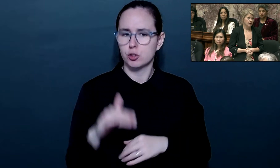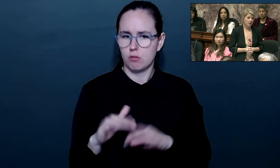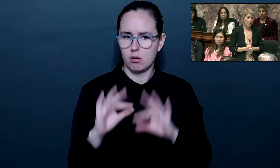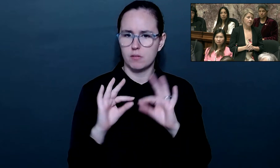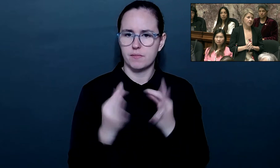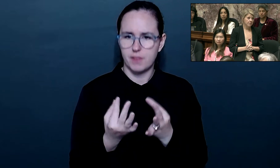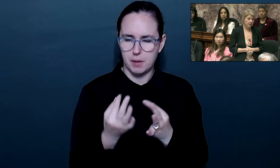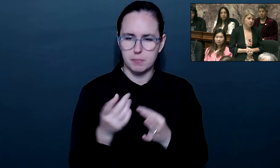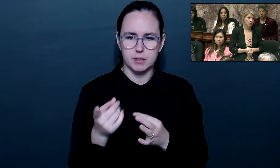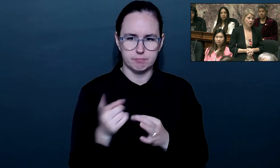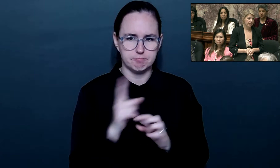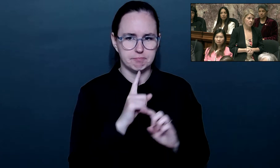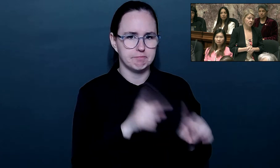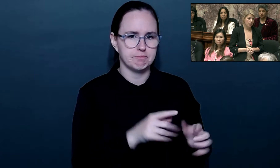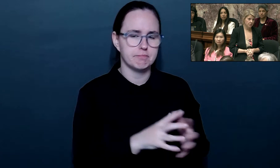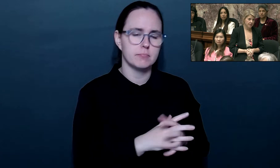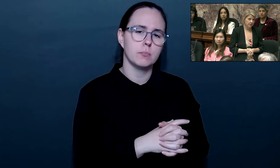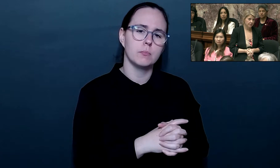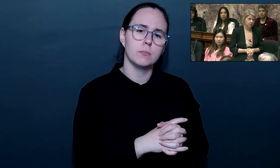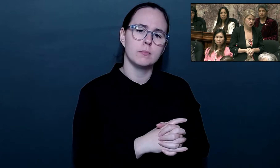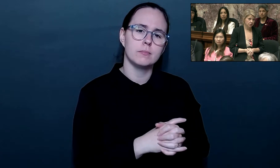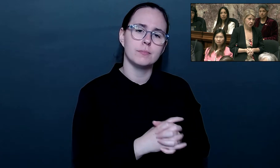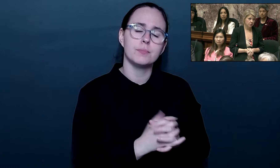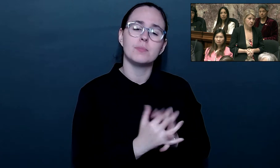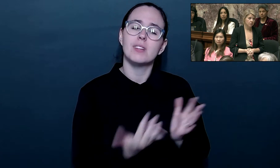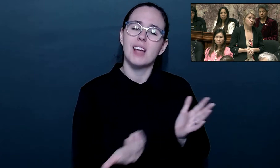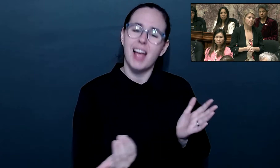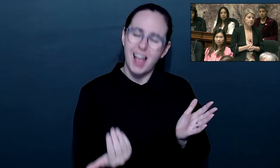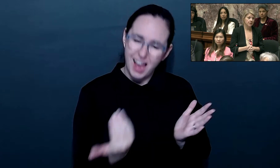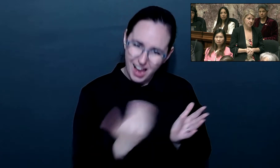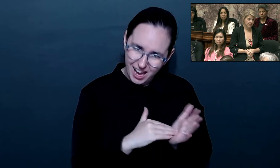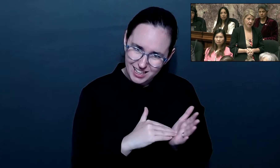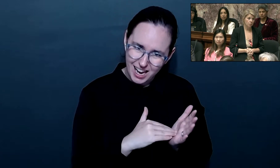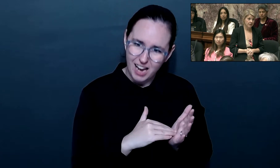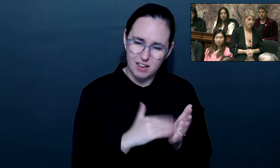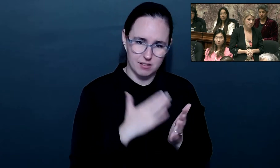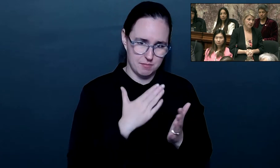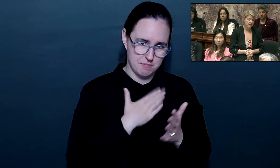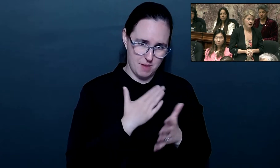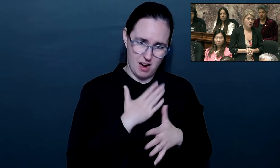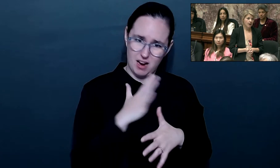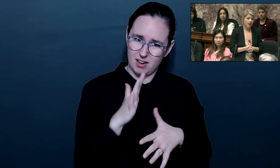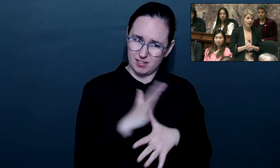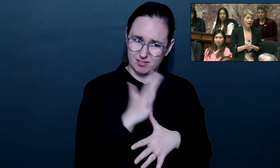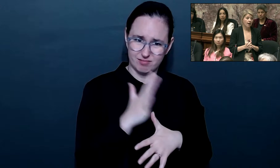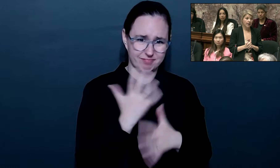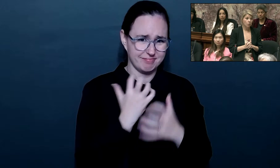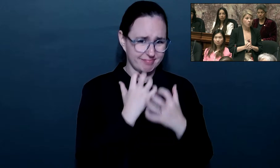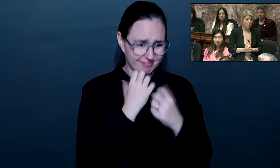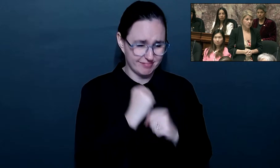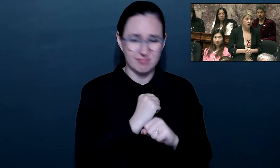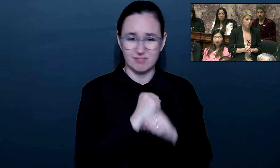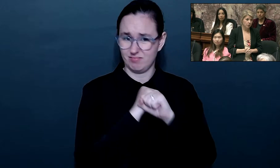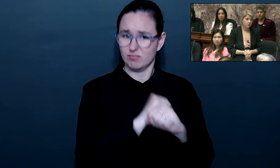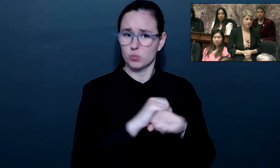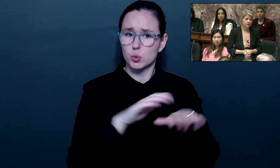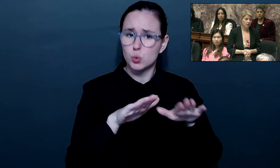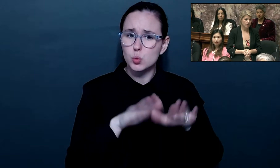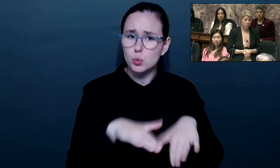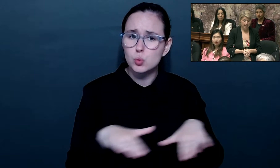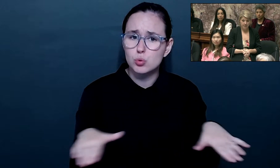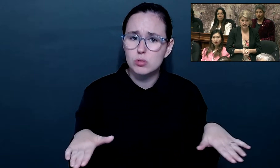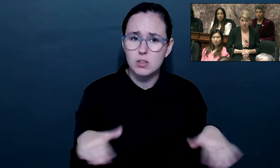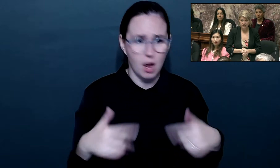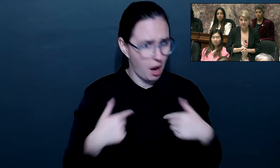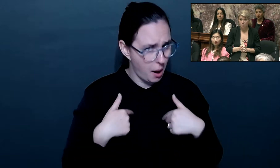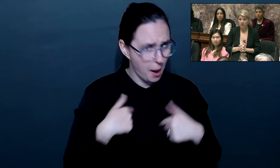priority. I am committed to working with the representative of children and youth. We meet bi-weekly. I work with her closely on